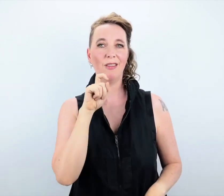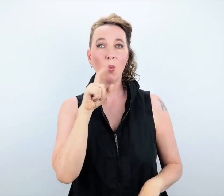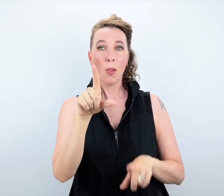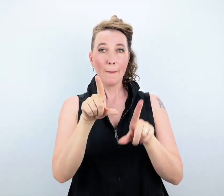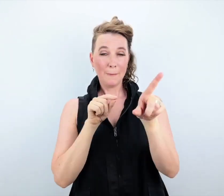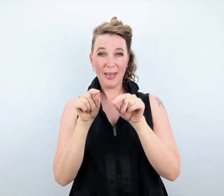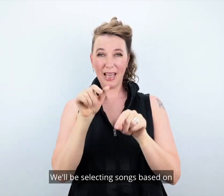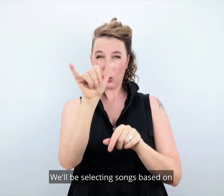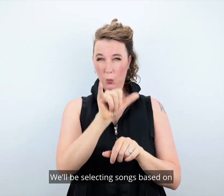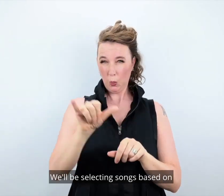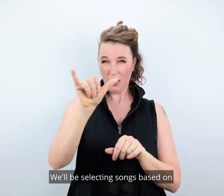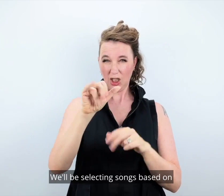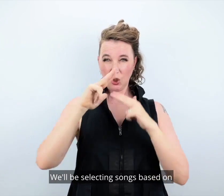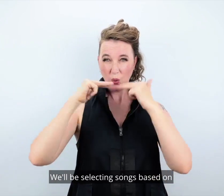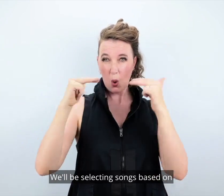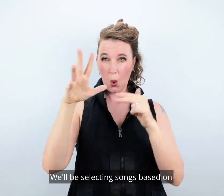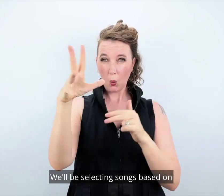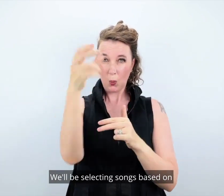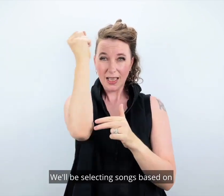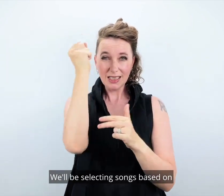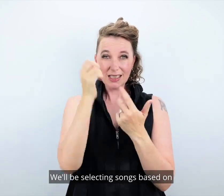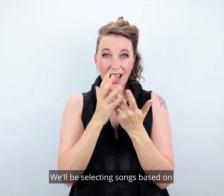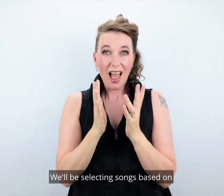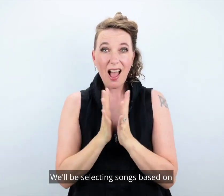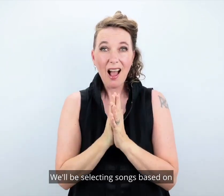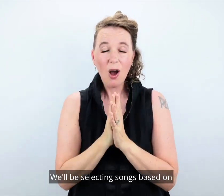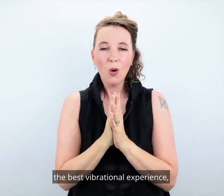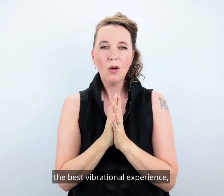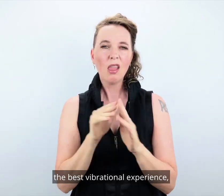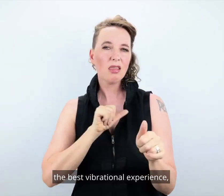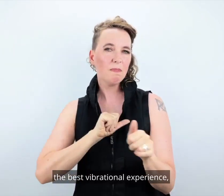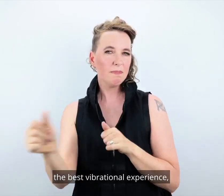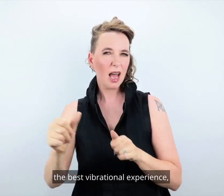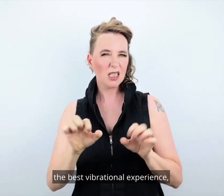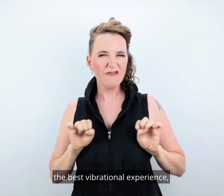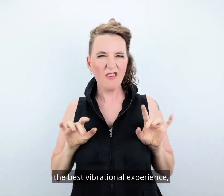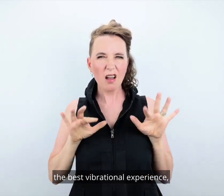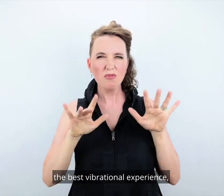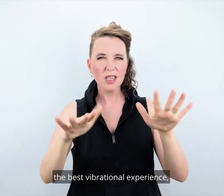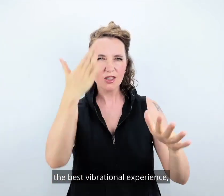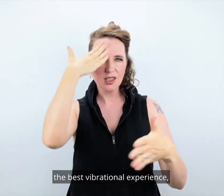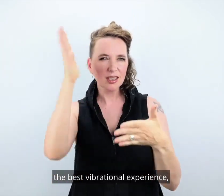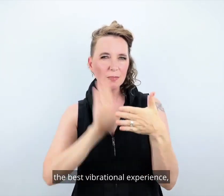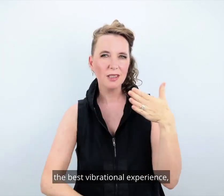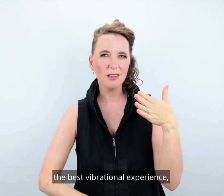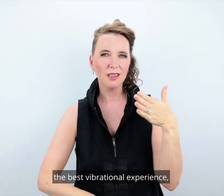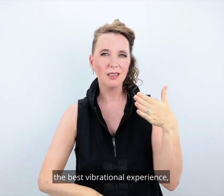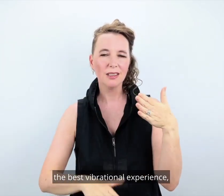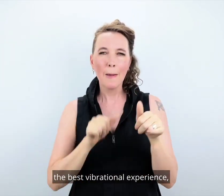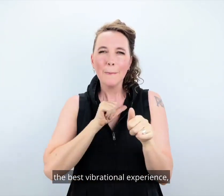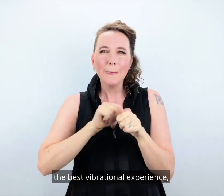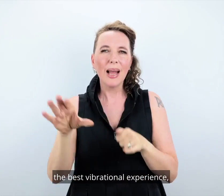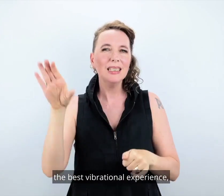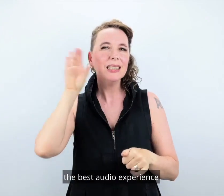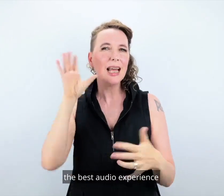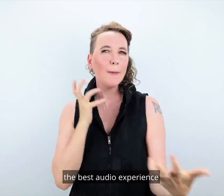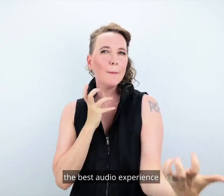We'll be selecting songs based on best vibrational experience the best